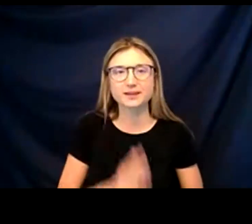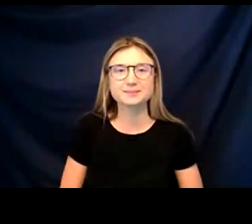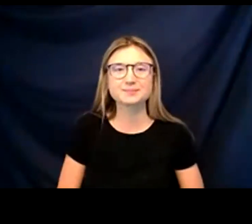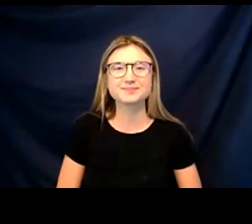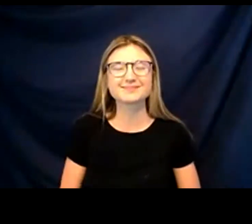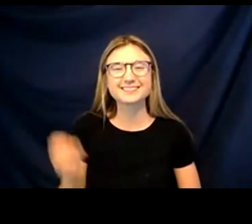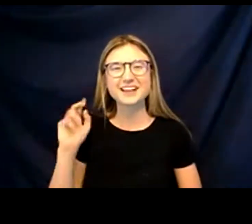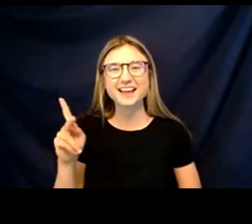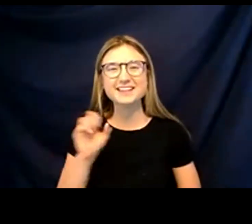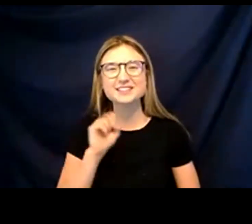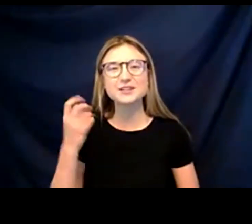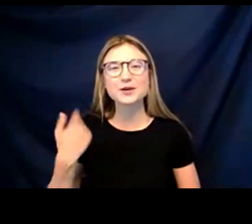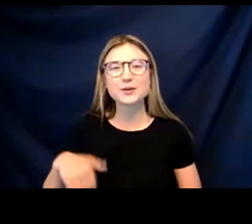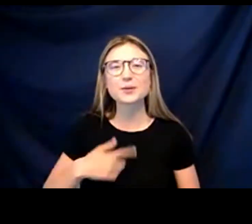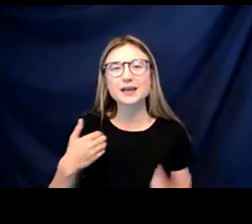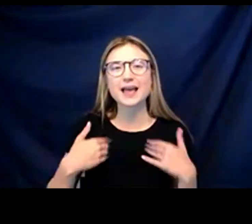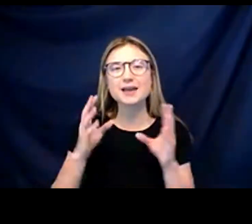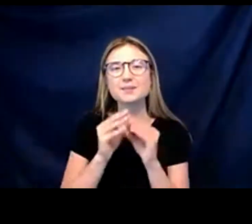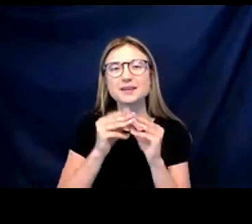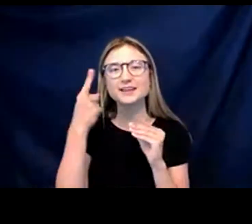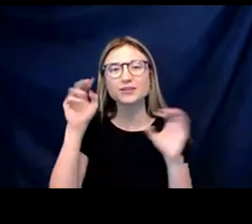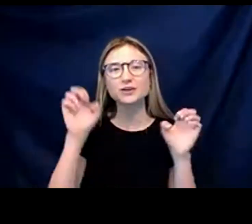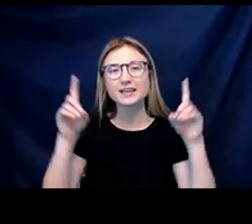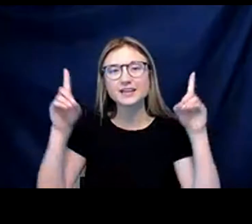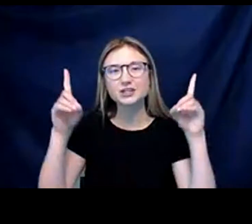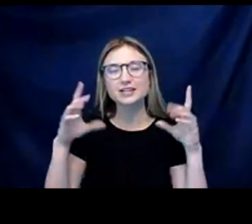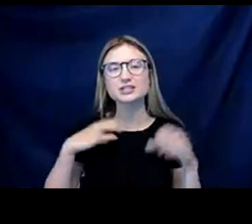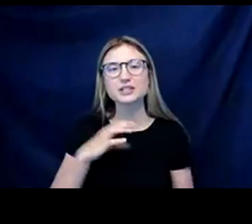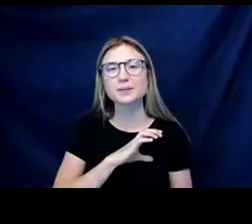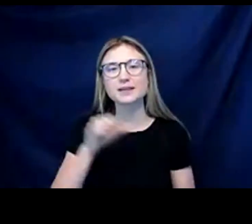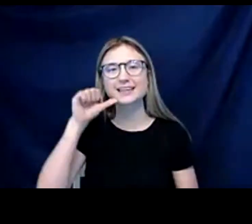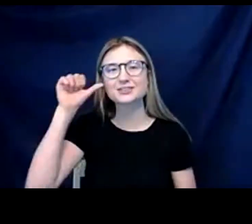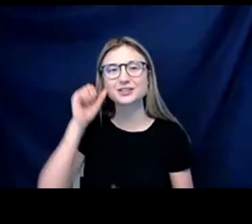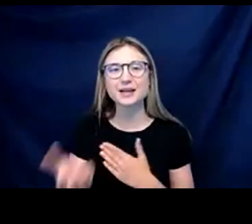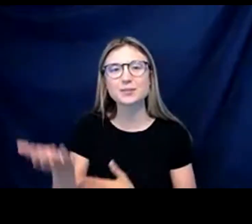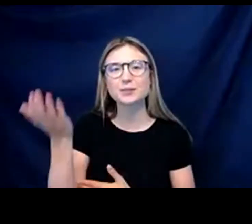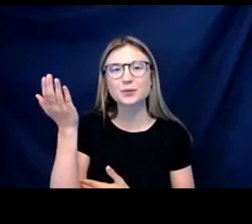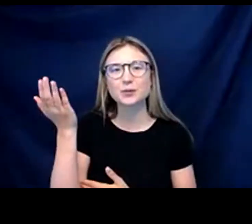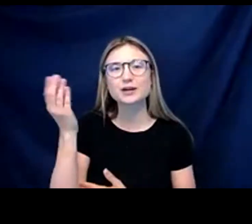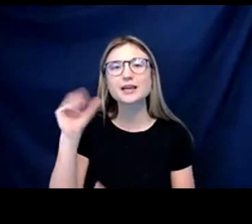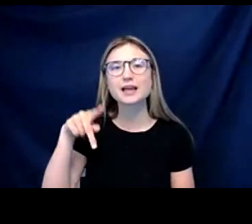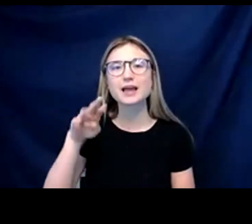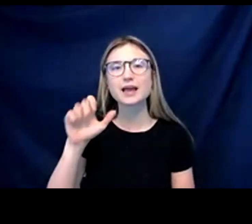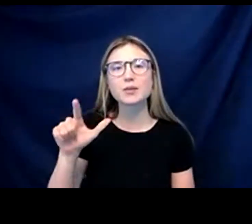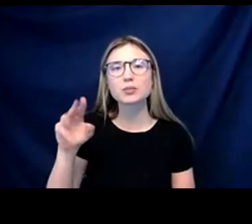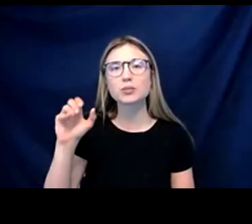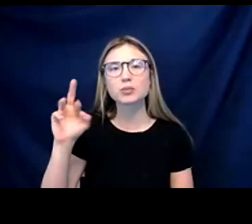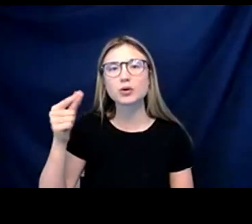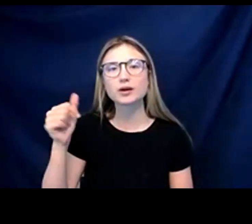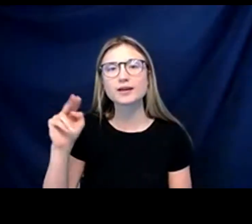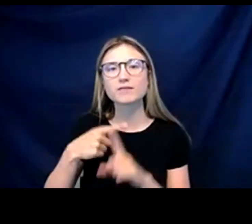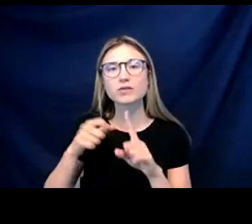Okay, so we held a meeting for the Education Committee yesterday morning, and April Morgan of Livingston